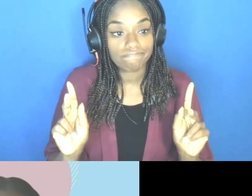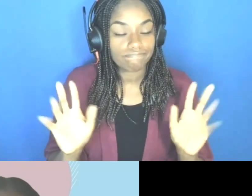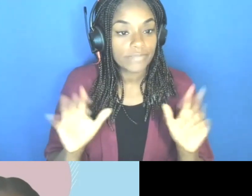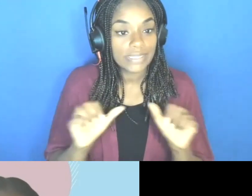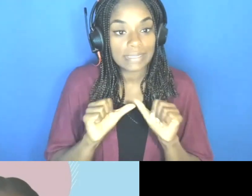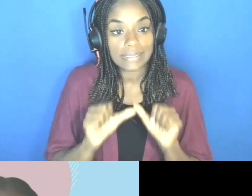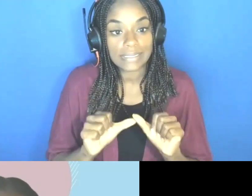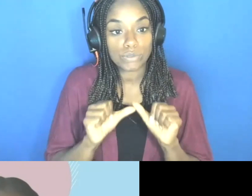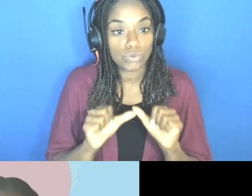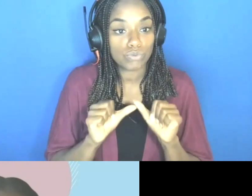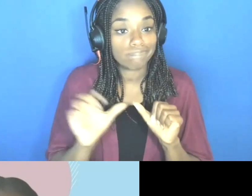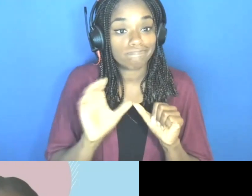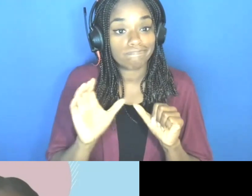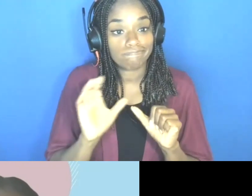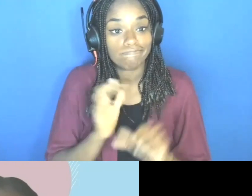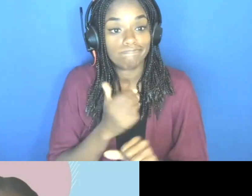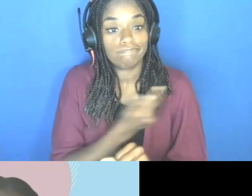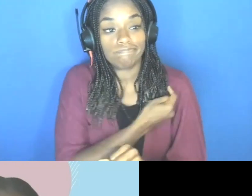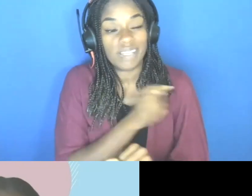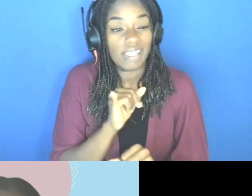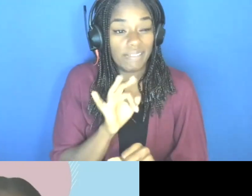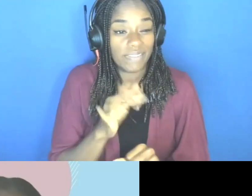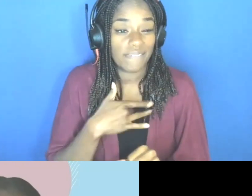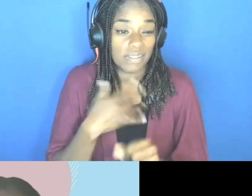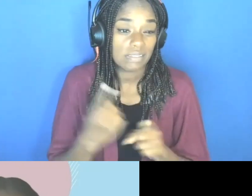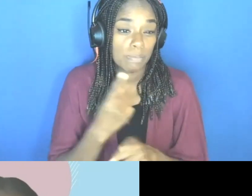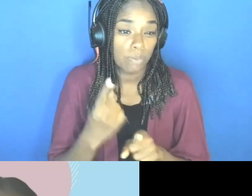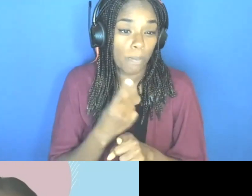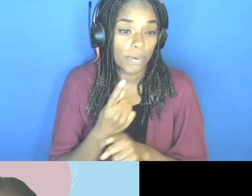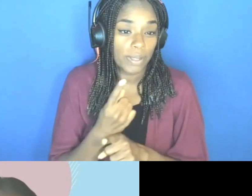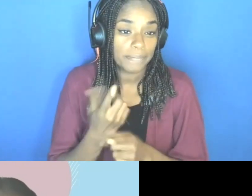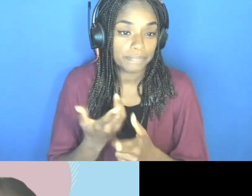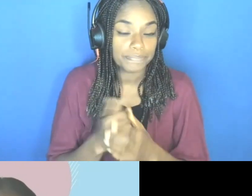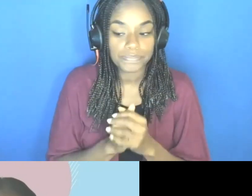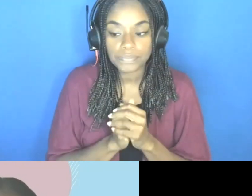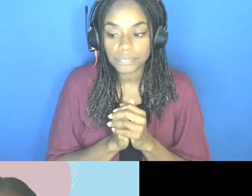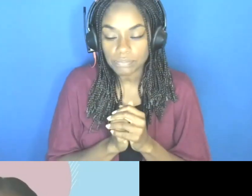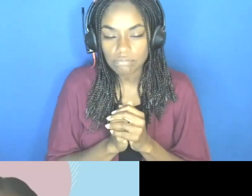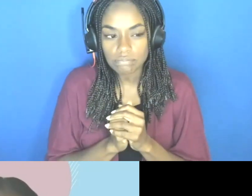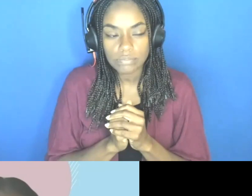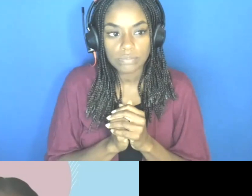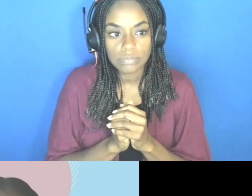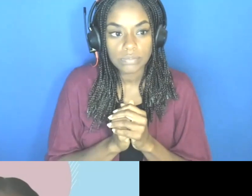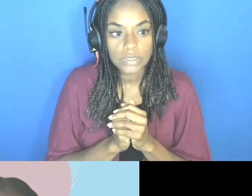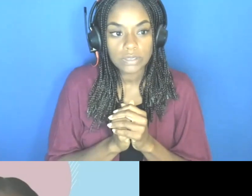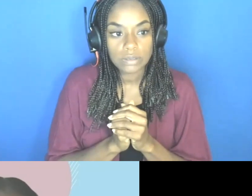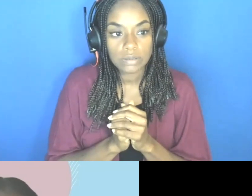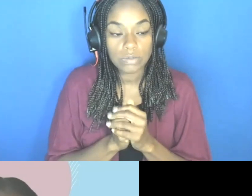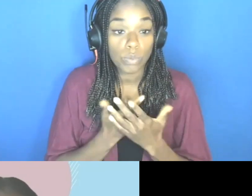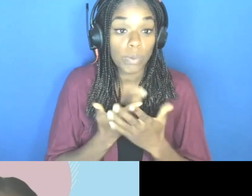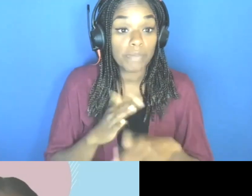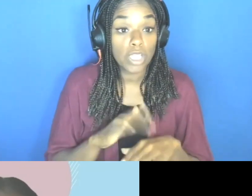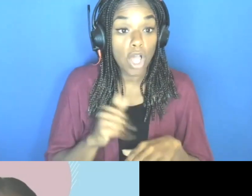continue to seek vaccination if they think it's appropriate for them. We have what we've been calling a softening